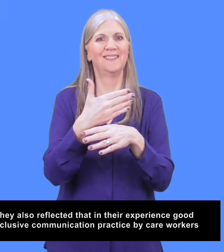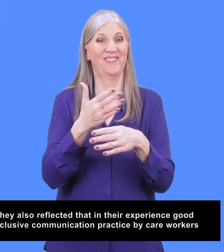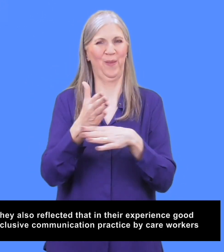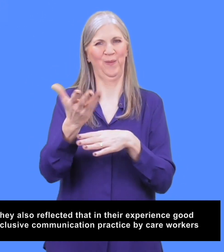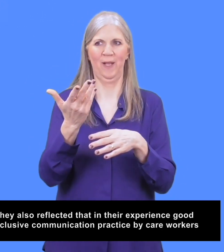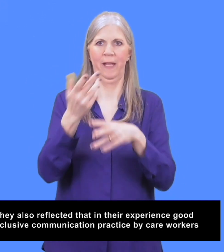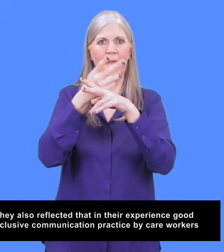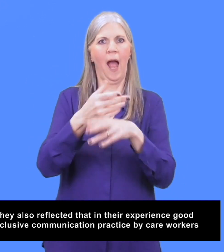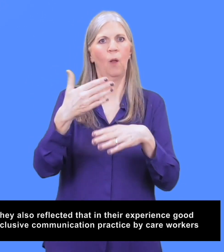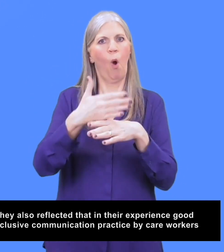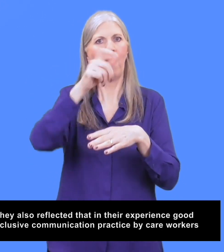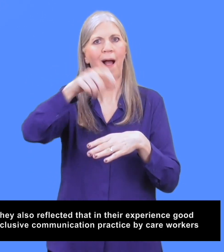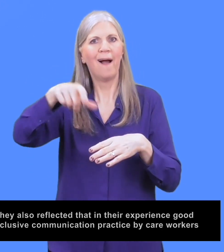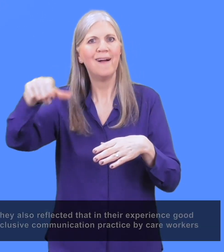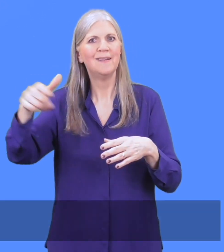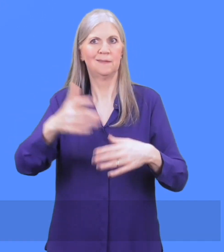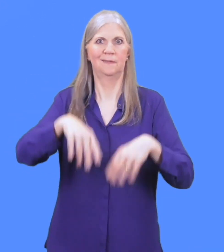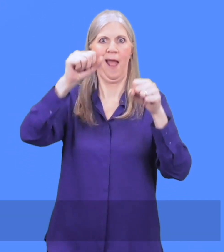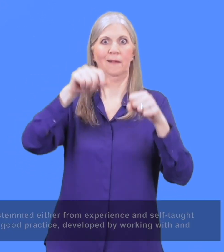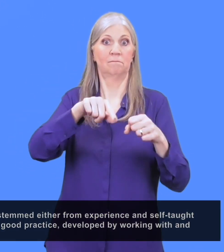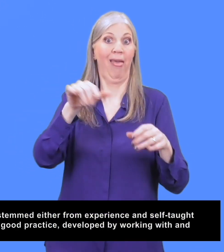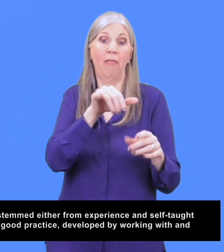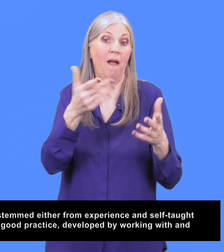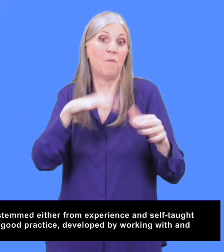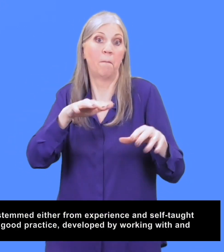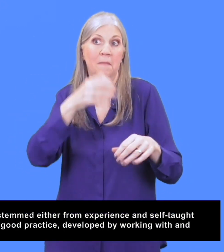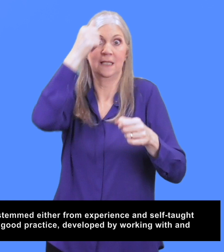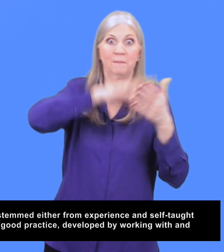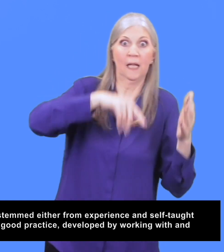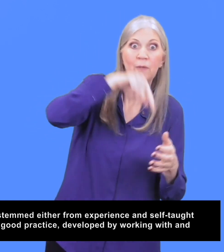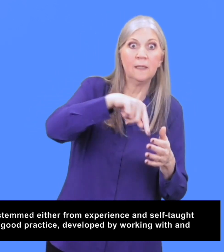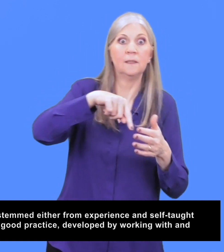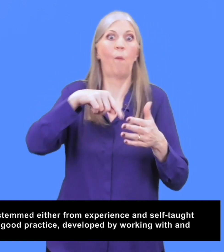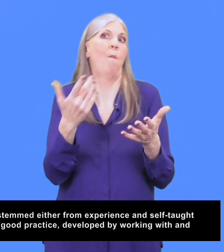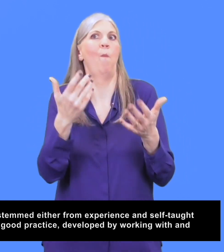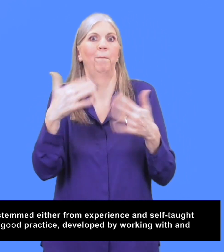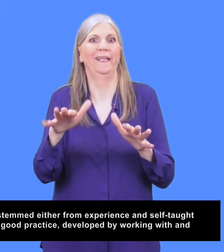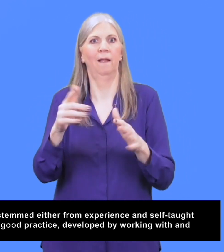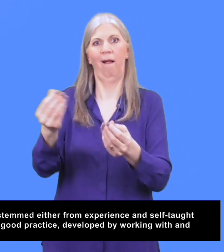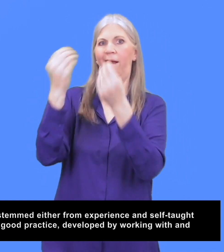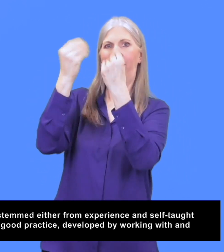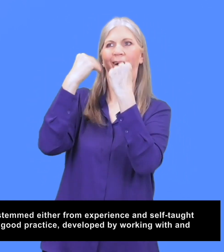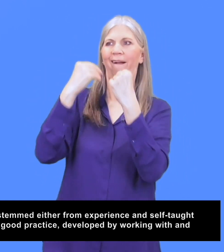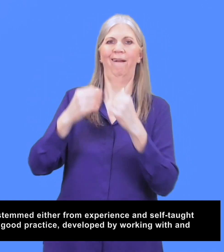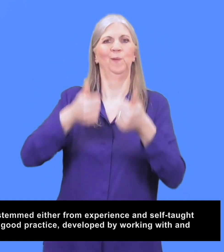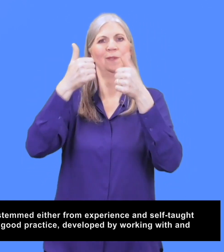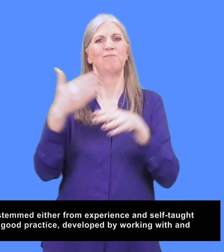care workers stemmed either from experience and self-taught good practice, developed